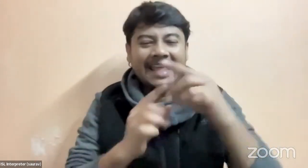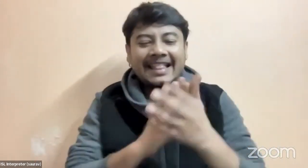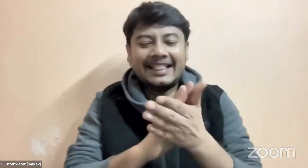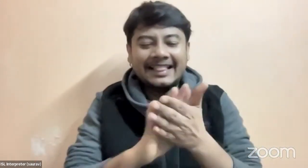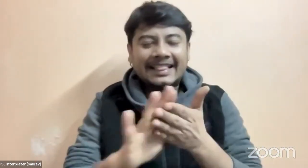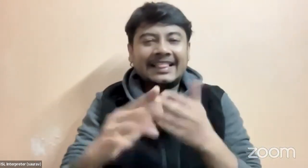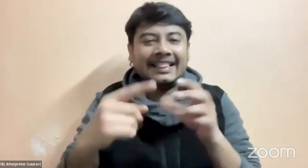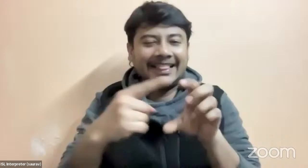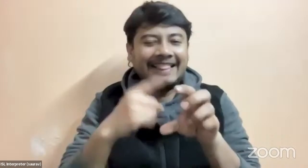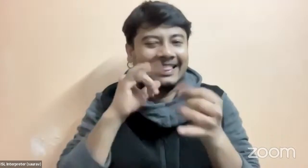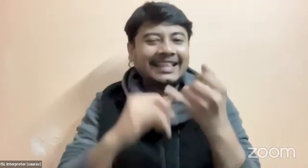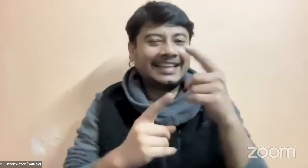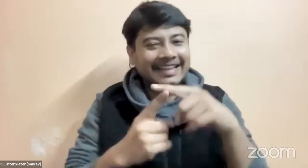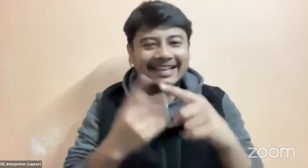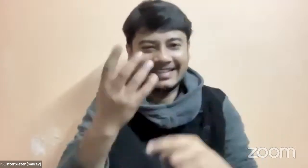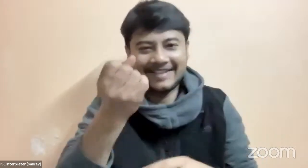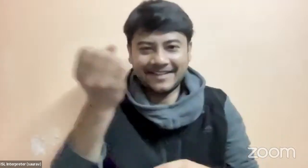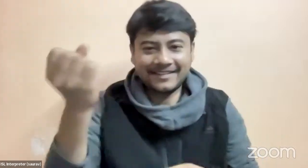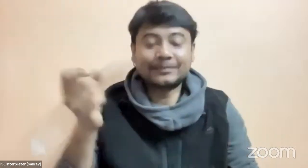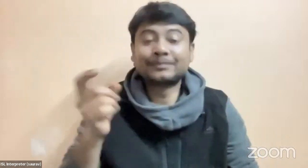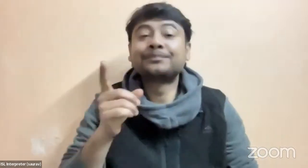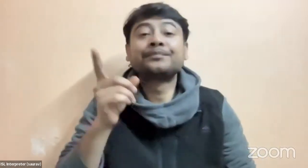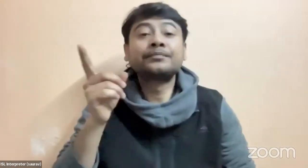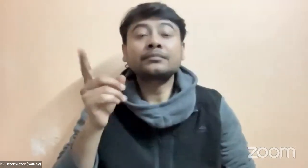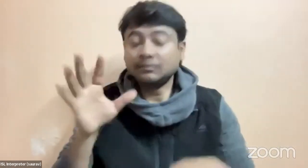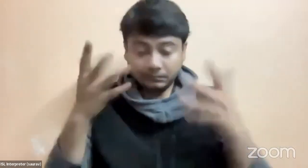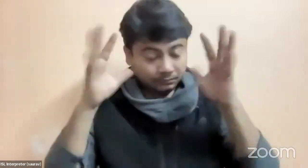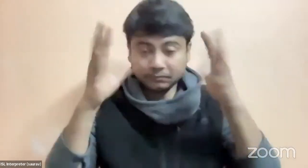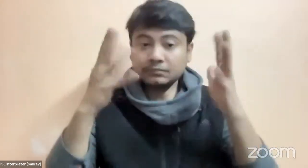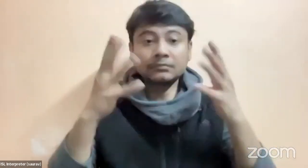speak? I will not speak Hare Krishna.